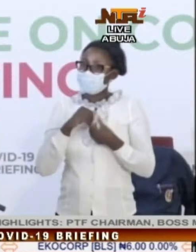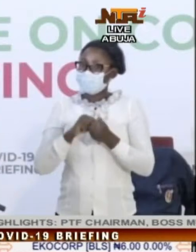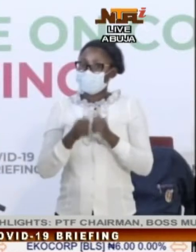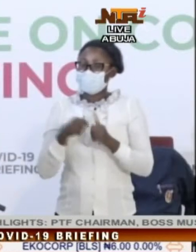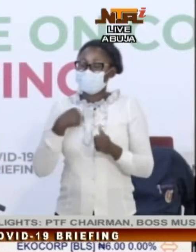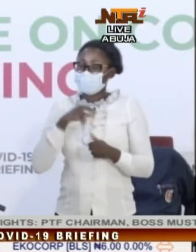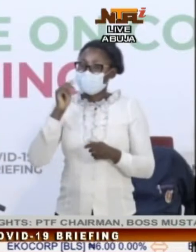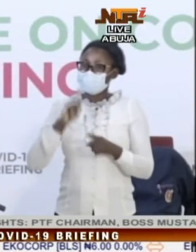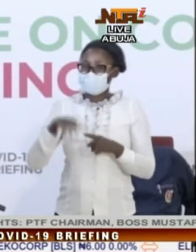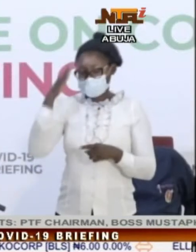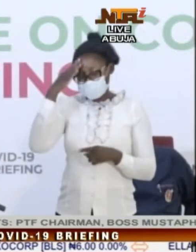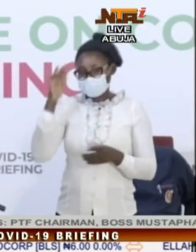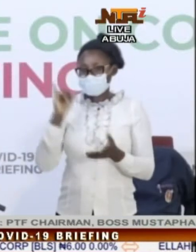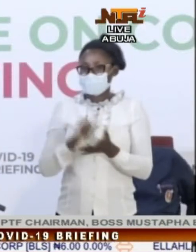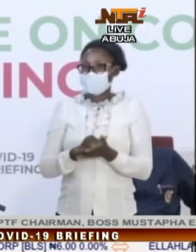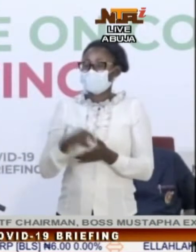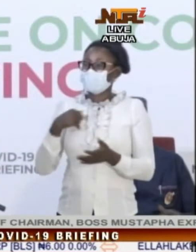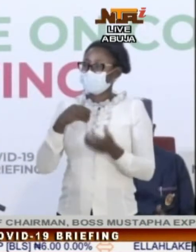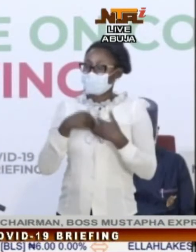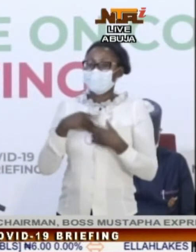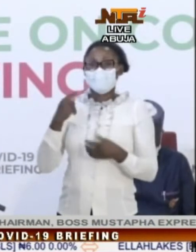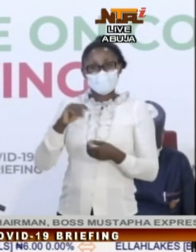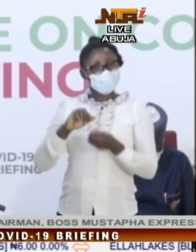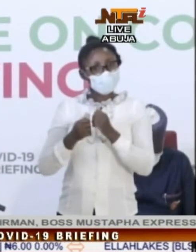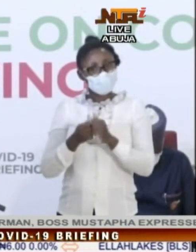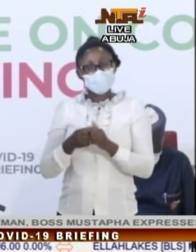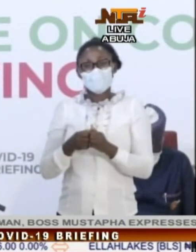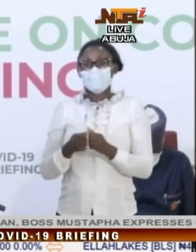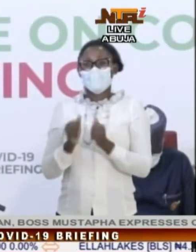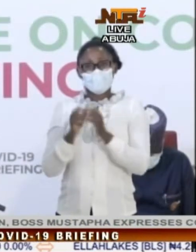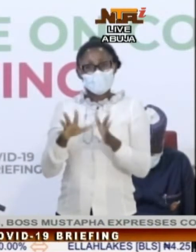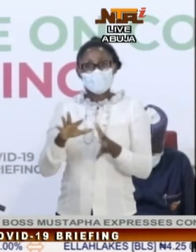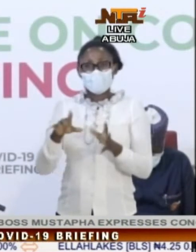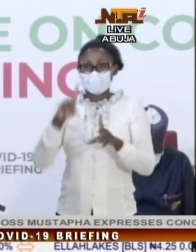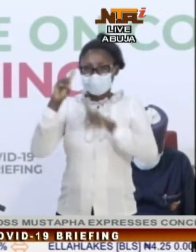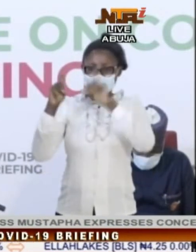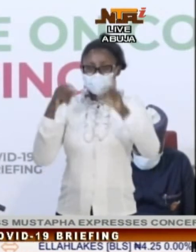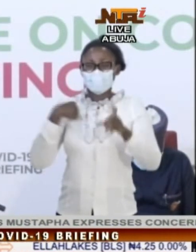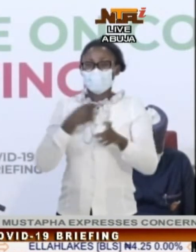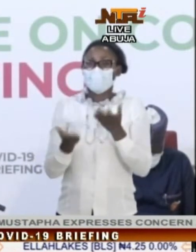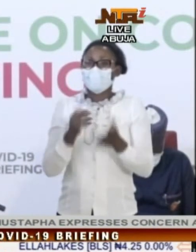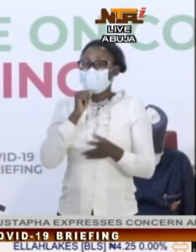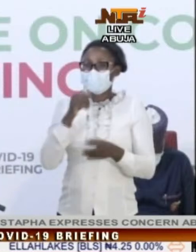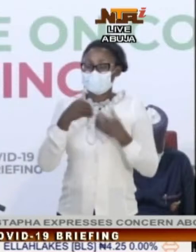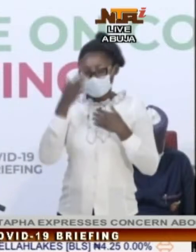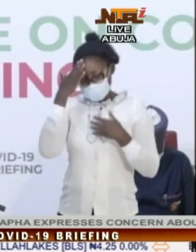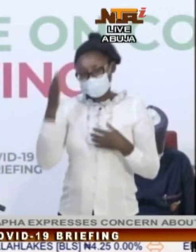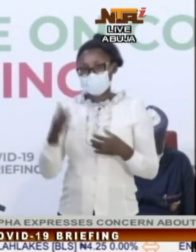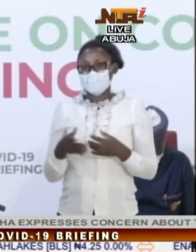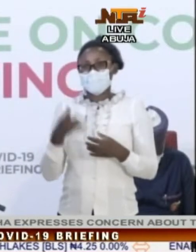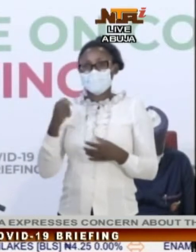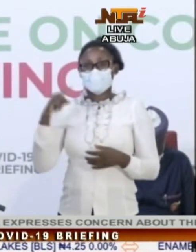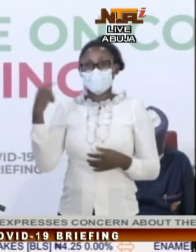know that you have a problem, and you need to know where it is. Without testing, you wouldn't know. The only way you'd know it would